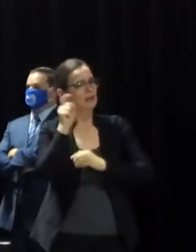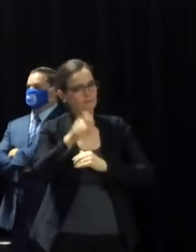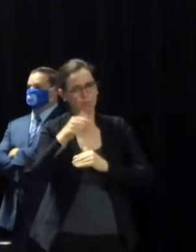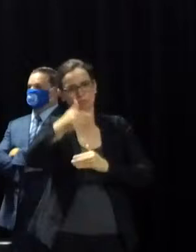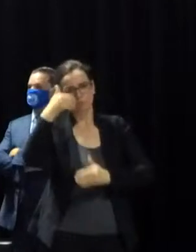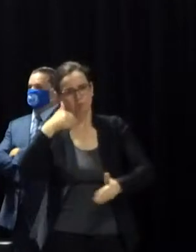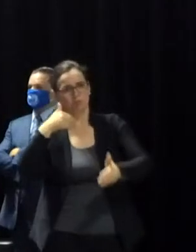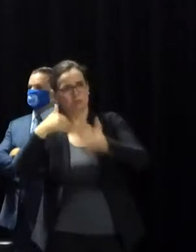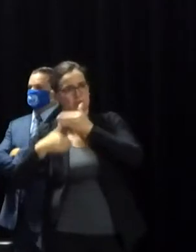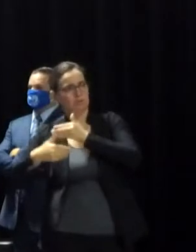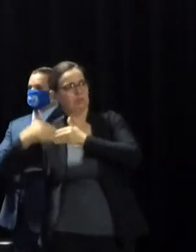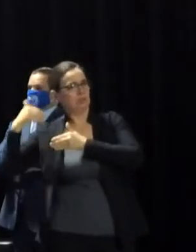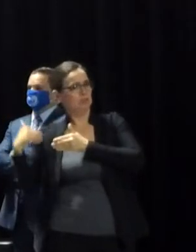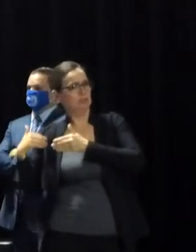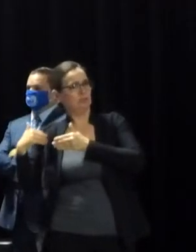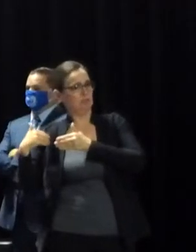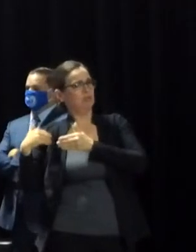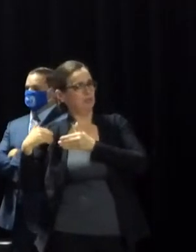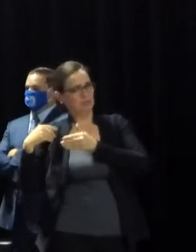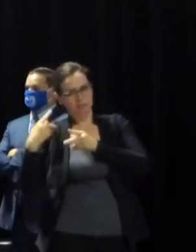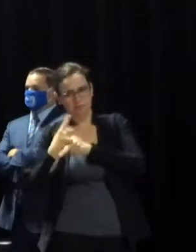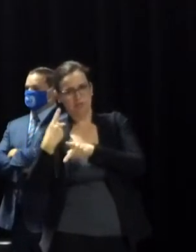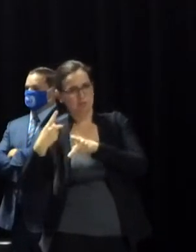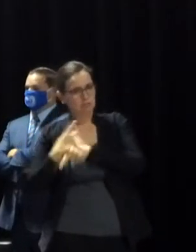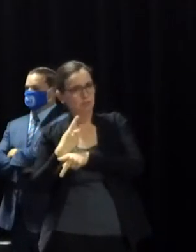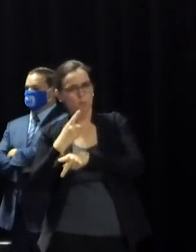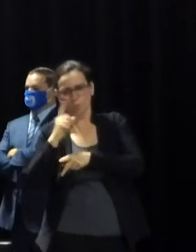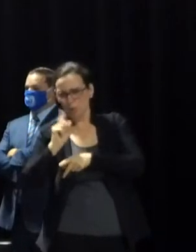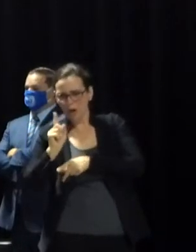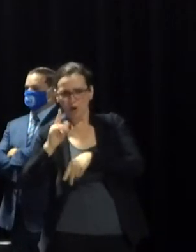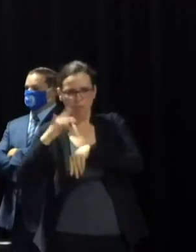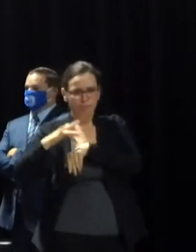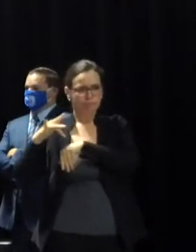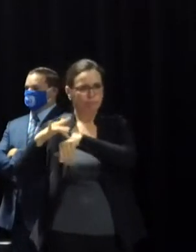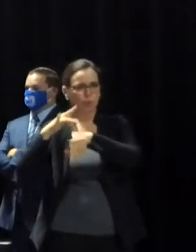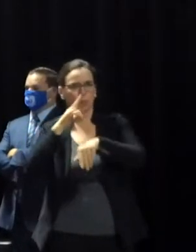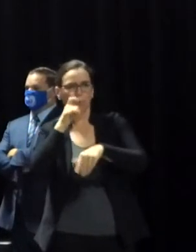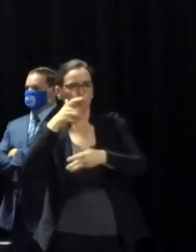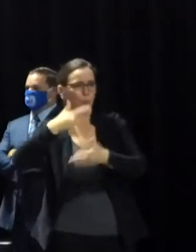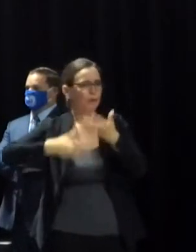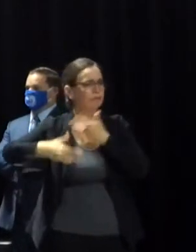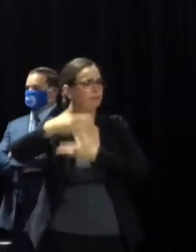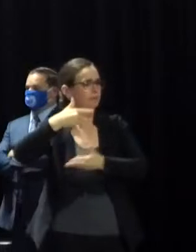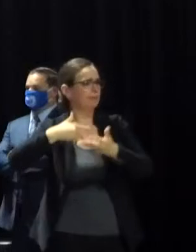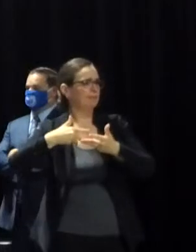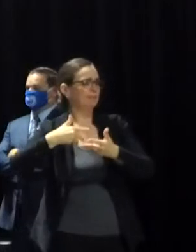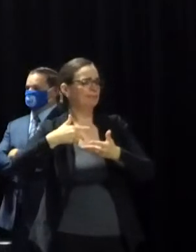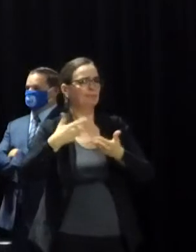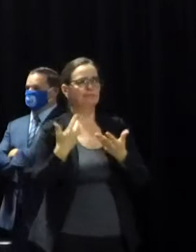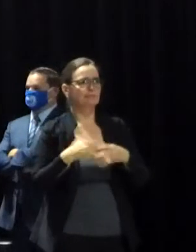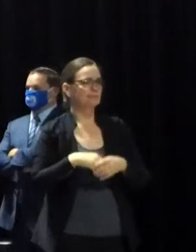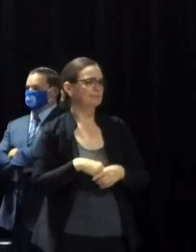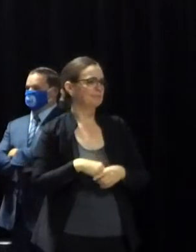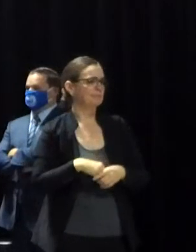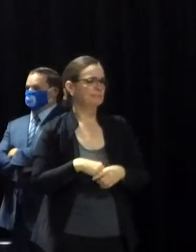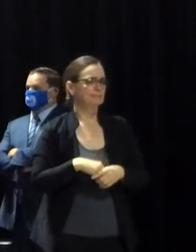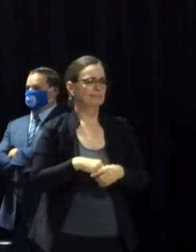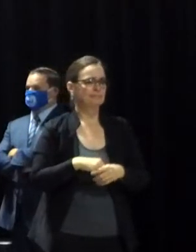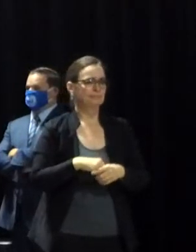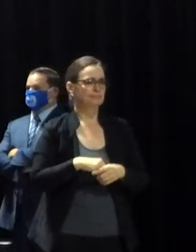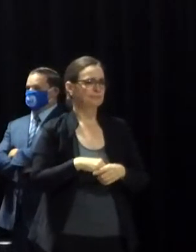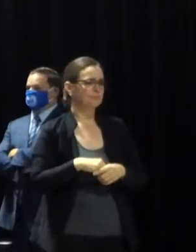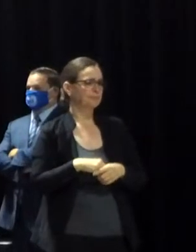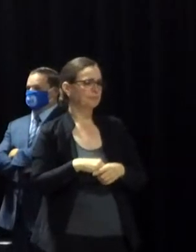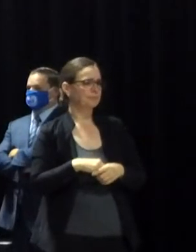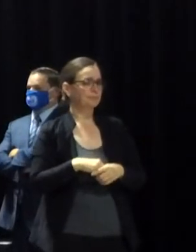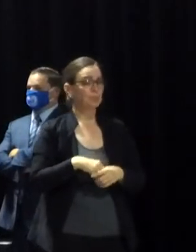So it will, I would think that we would not call that started at one case. One case started in one area and